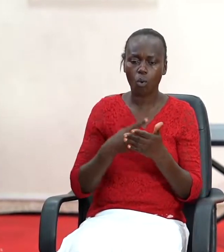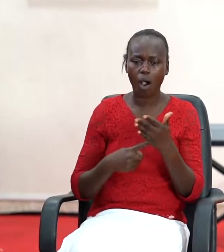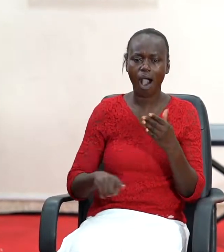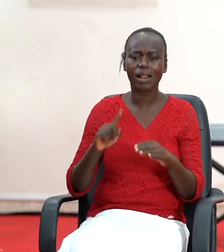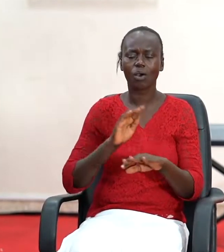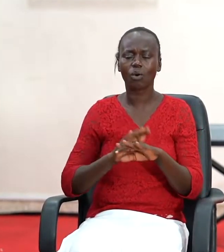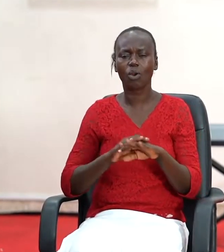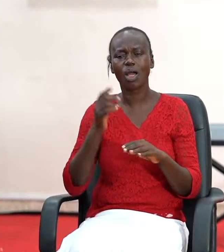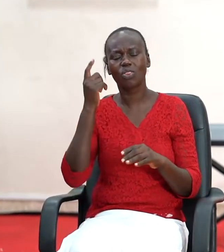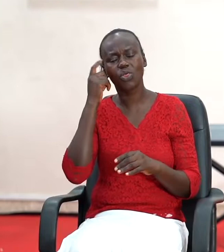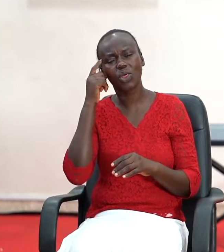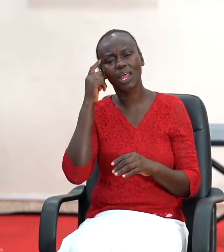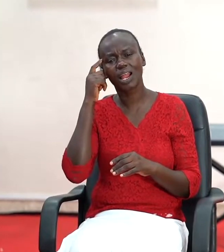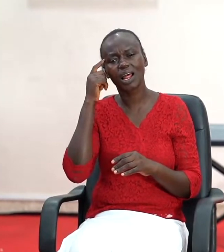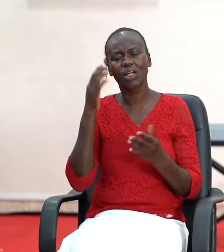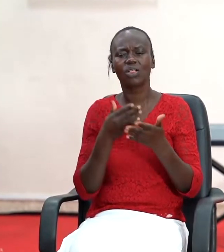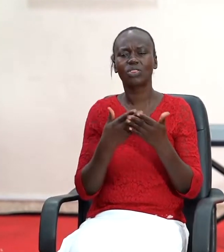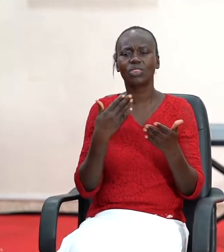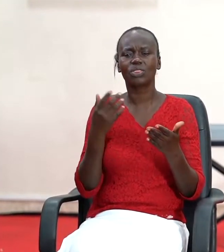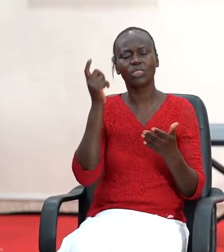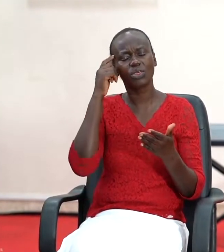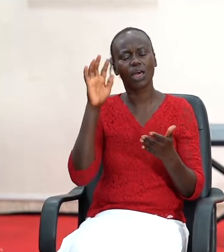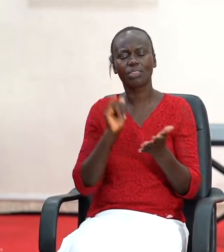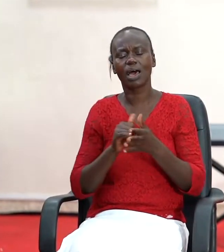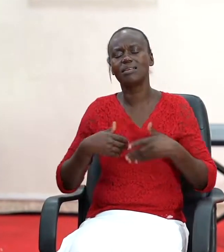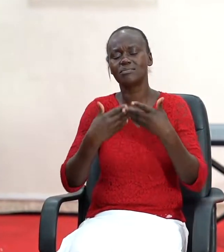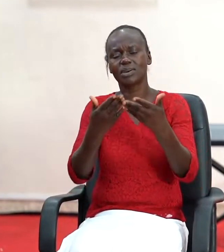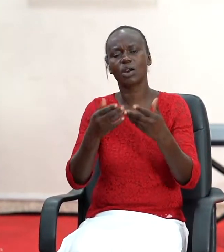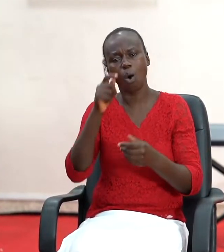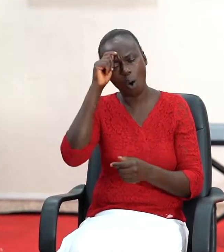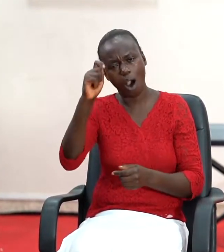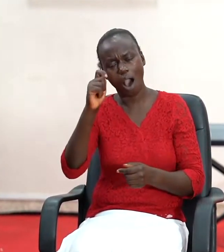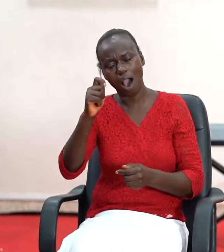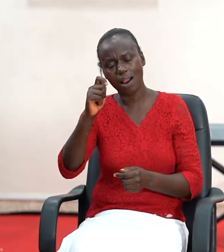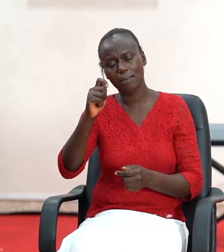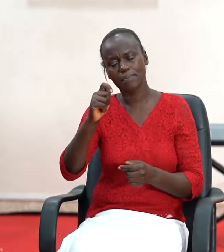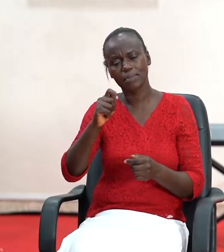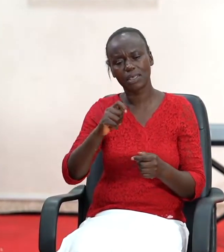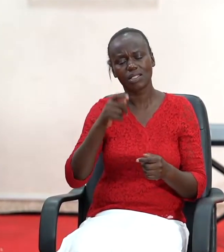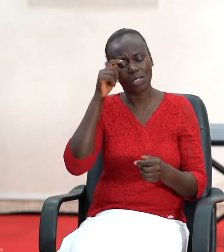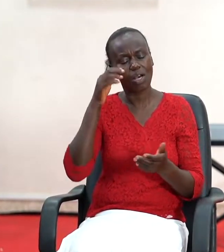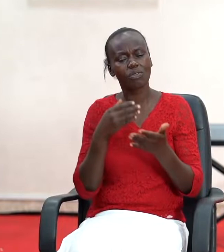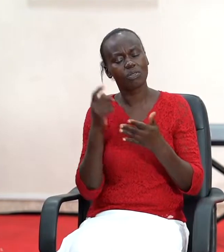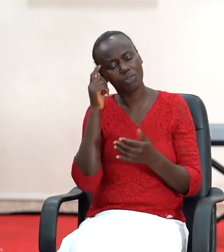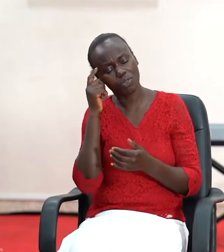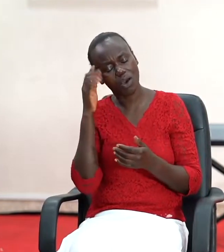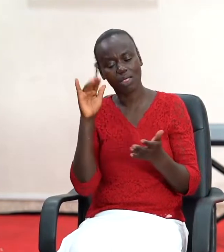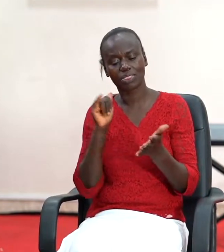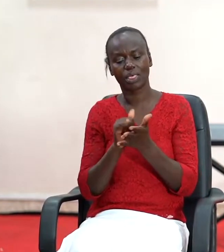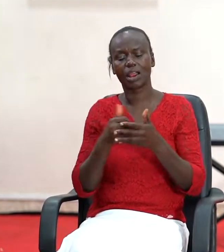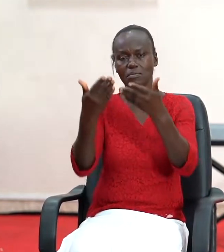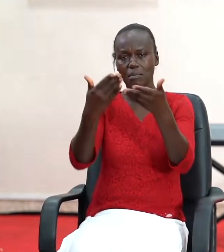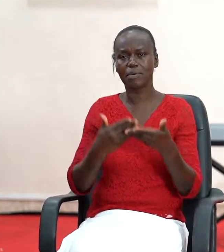thoughts? They are thoughts that bring honor and respect. So focus on the thoughts zenye zinaleta honor